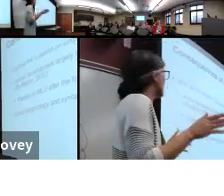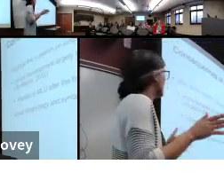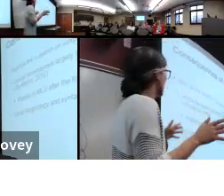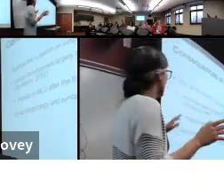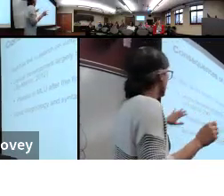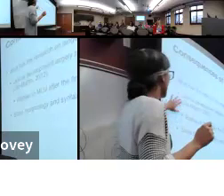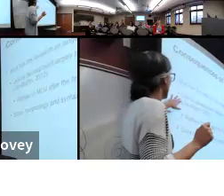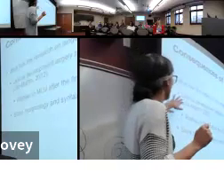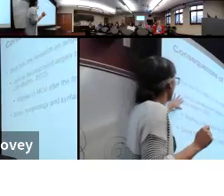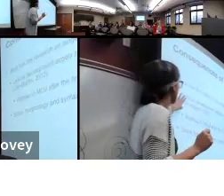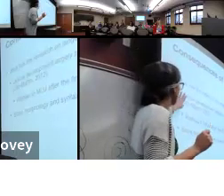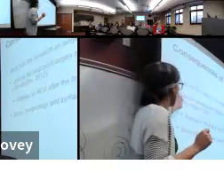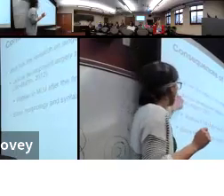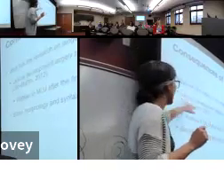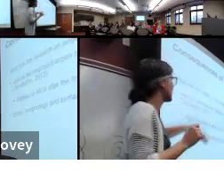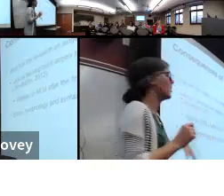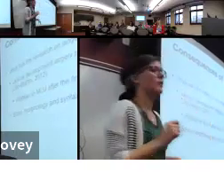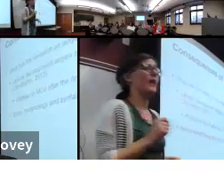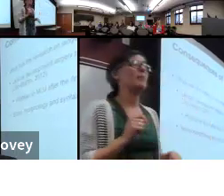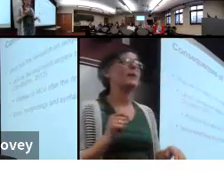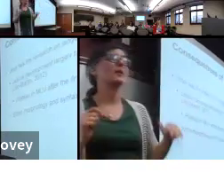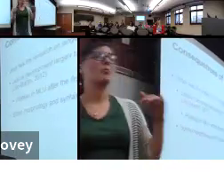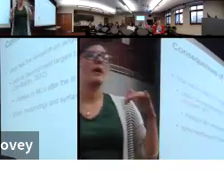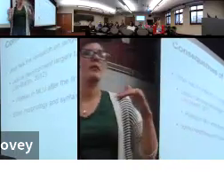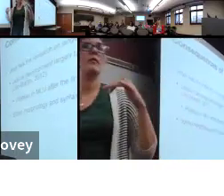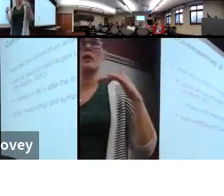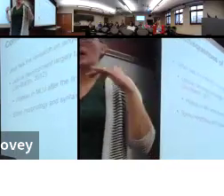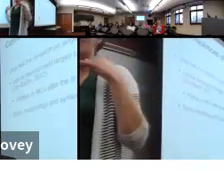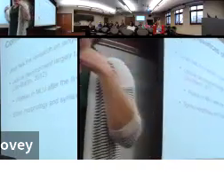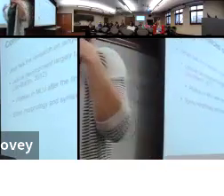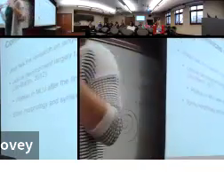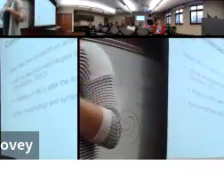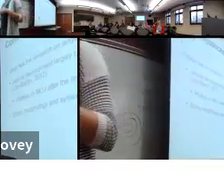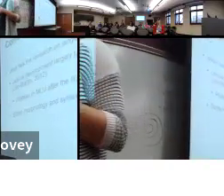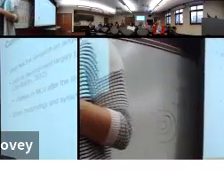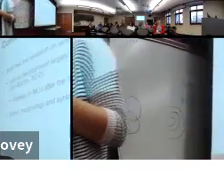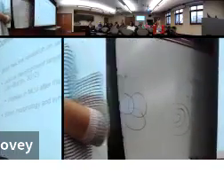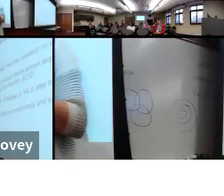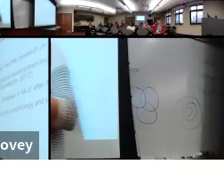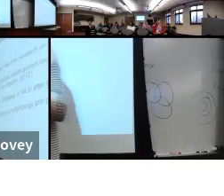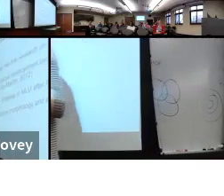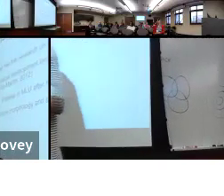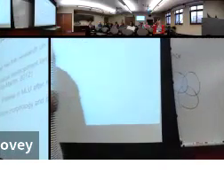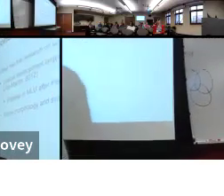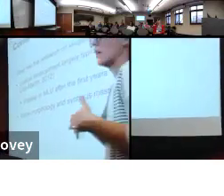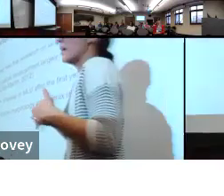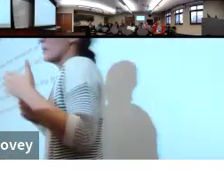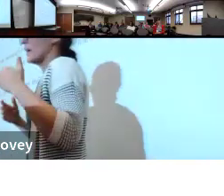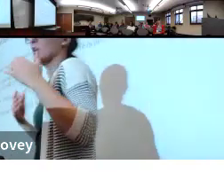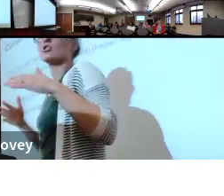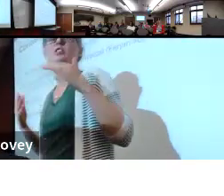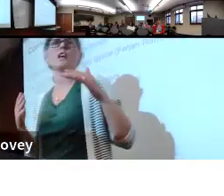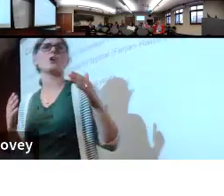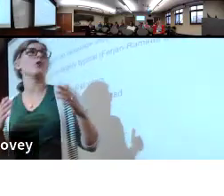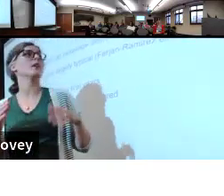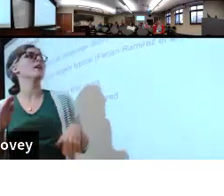after those initial years, we've seen lexical development when deaf people who haven't had access to language, when